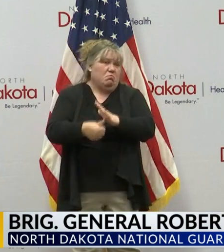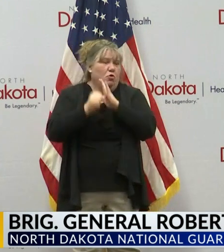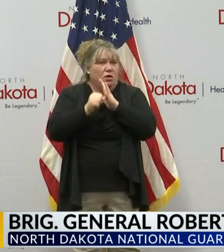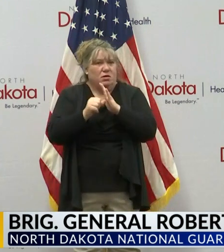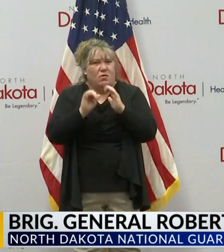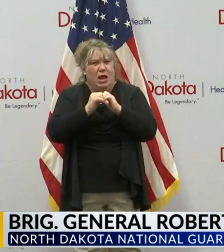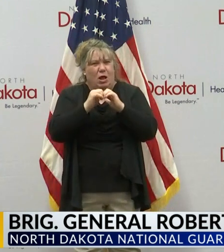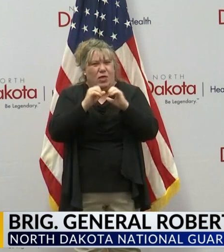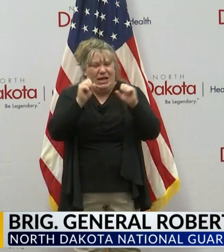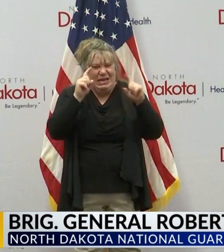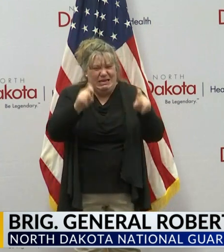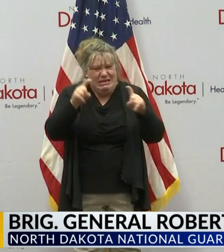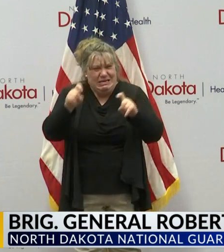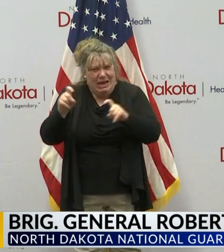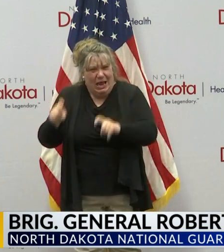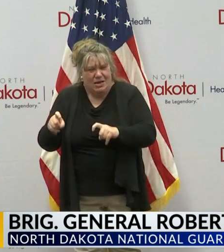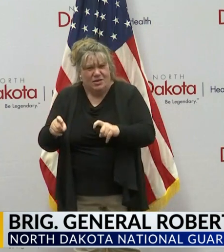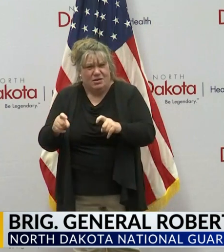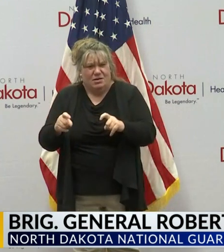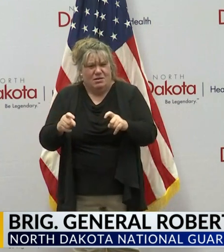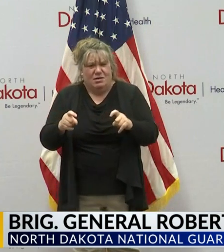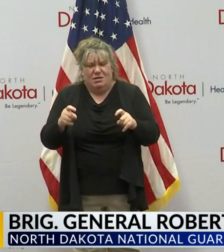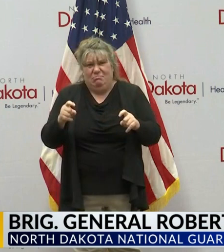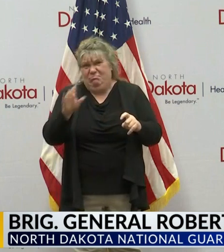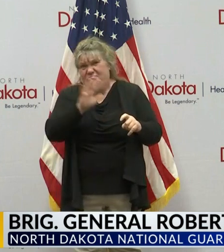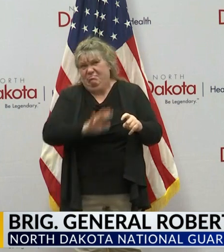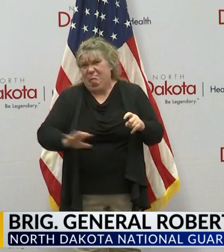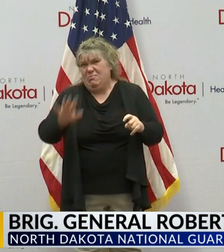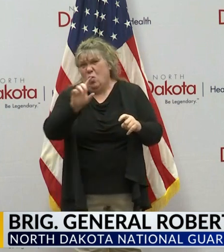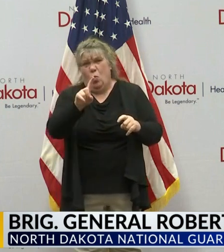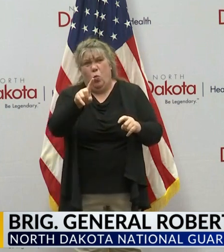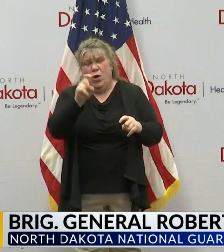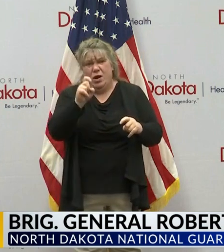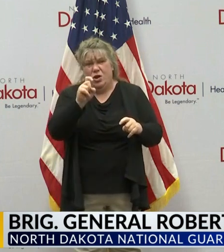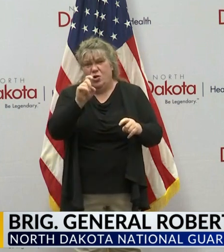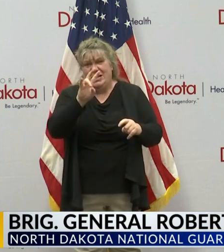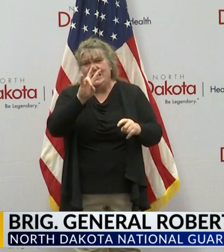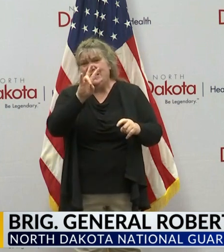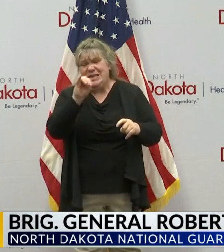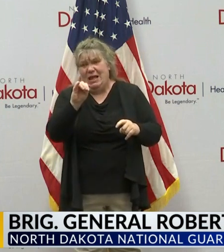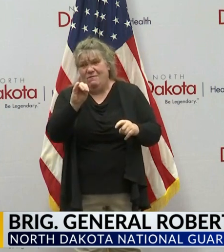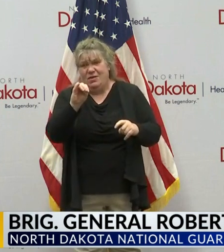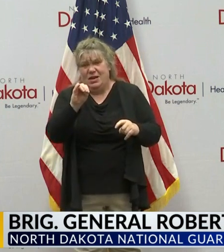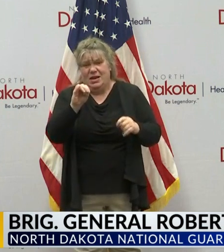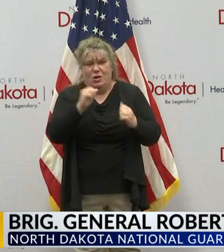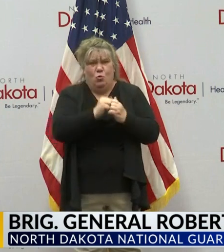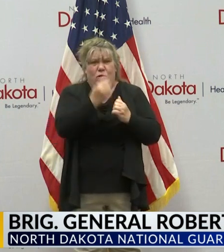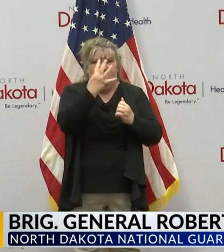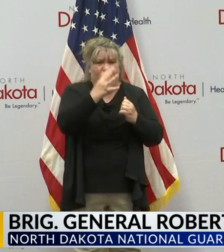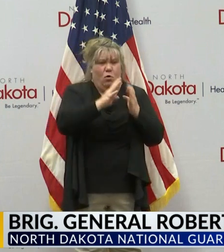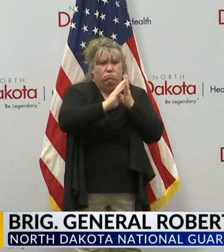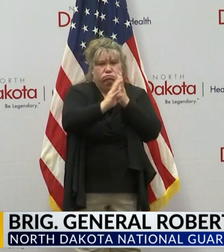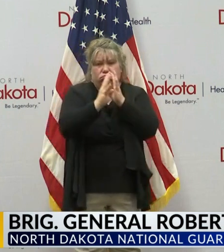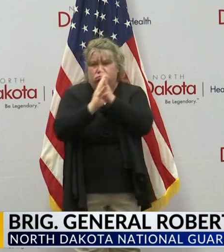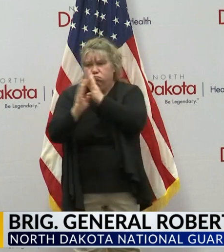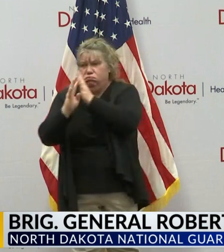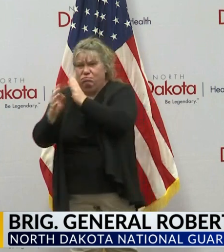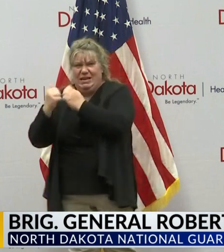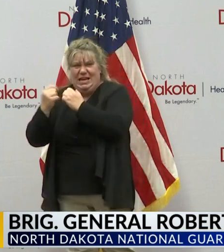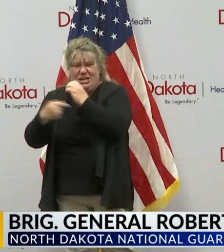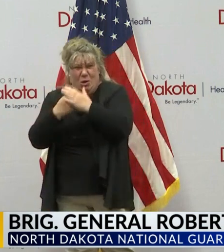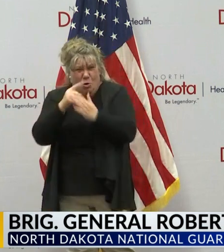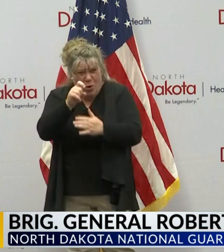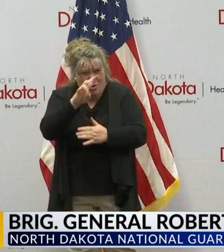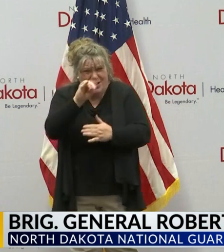what they're able to get through. Approximately 170 with 4 lanes in an hour, and it's